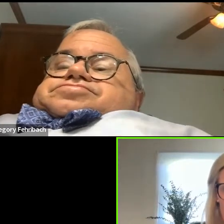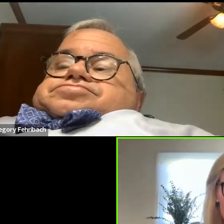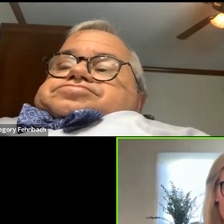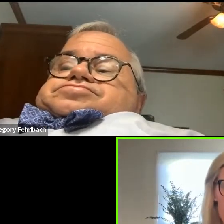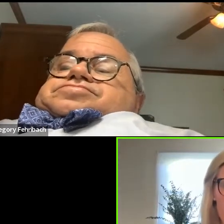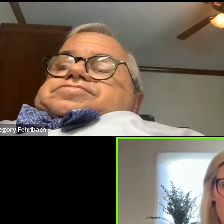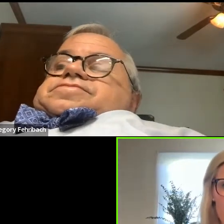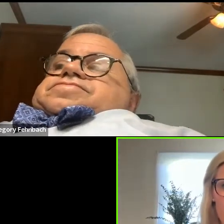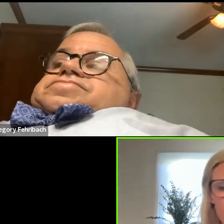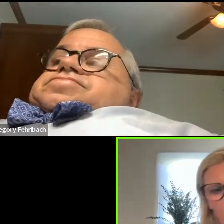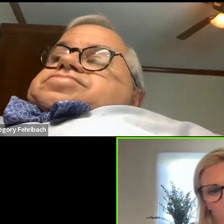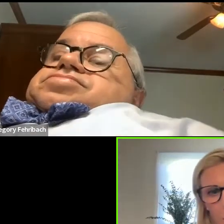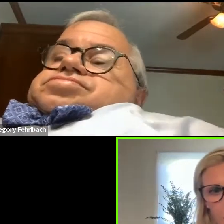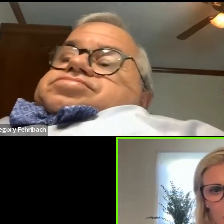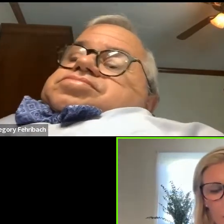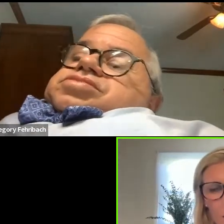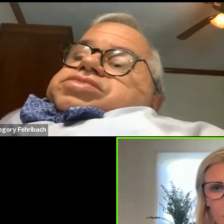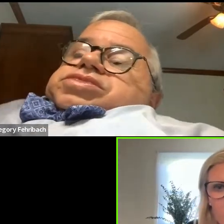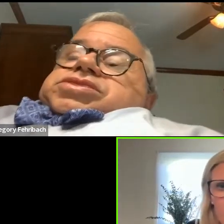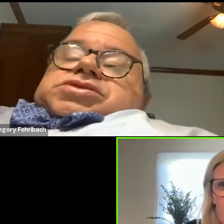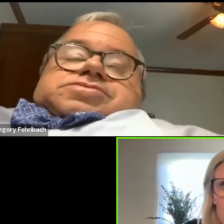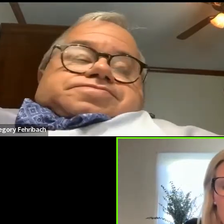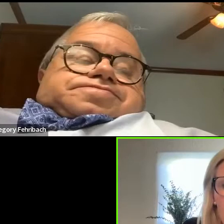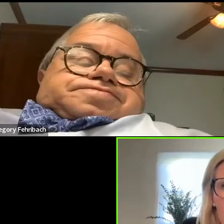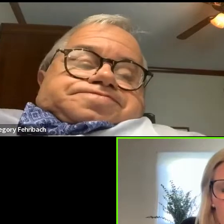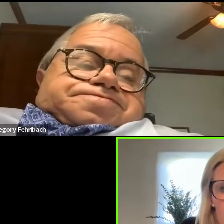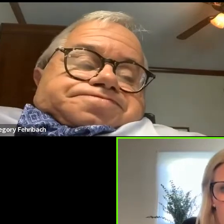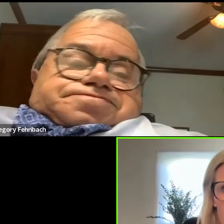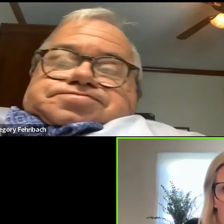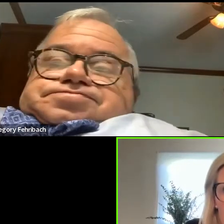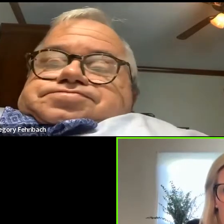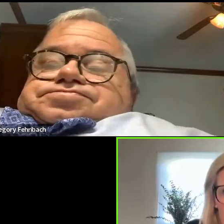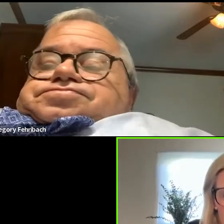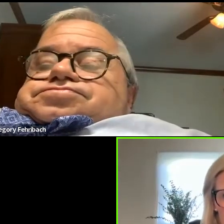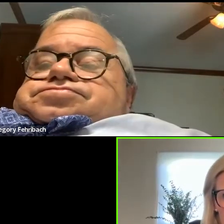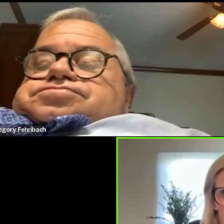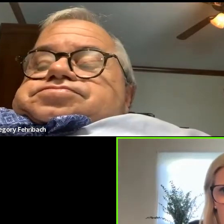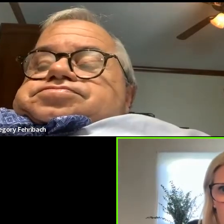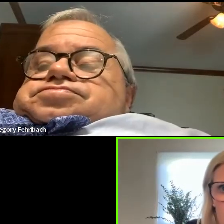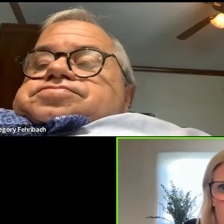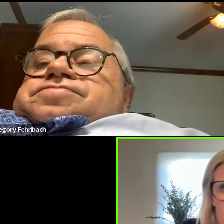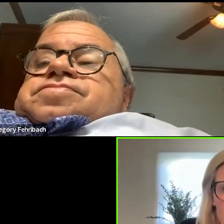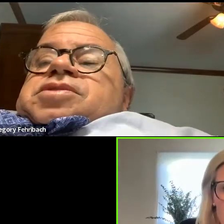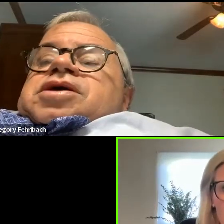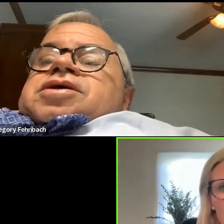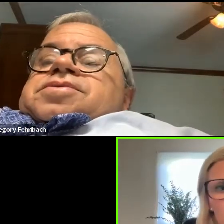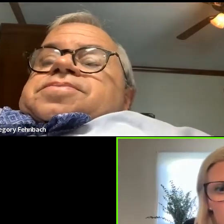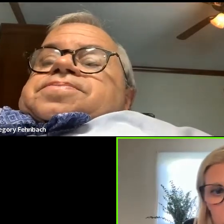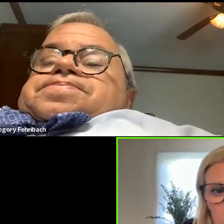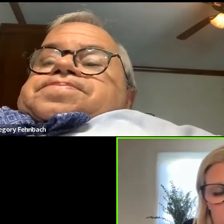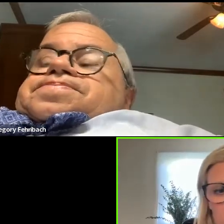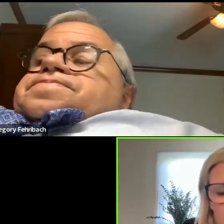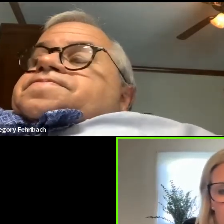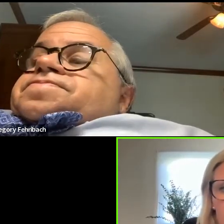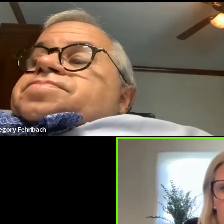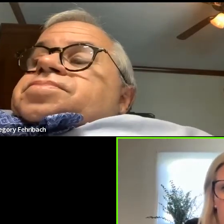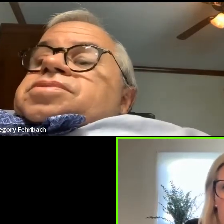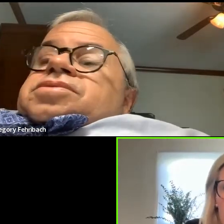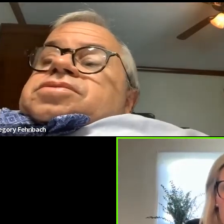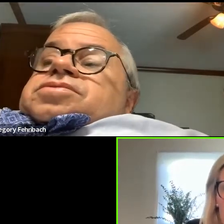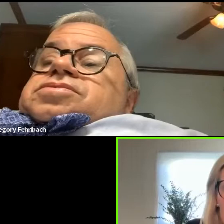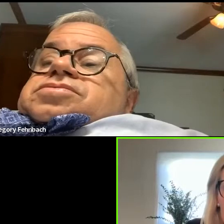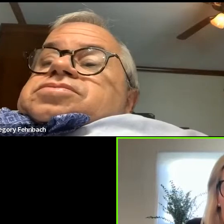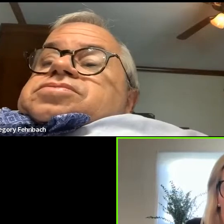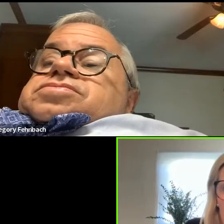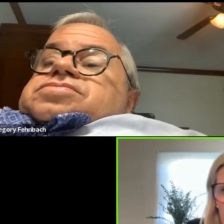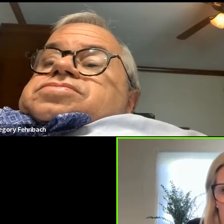believe in sharing our data. We don't believe we own the data. And so all of our data are downloadable. And please, we hope people use it and